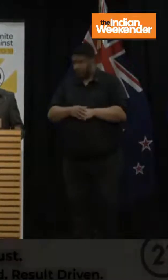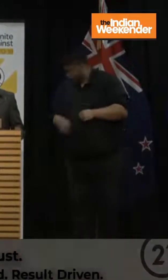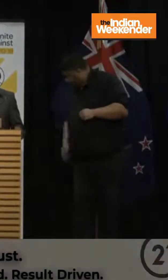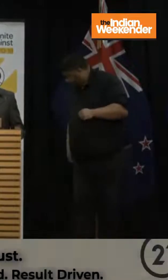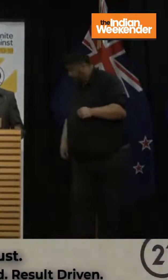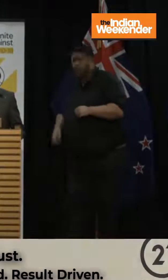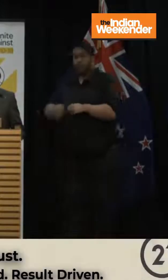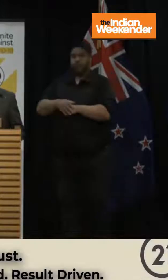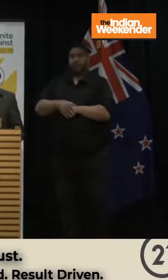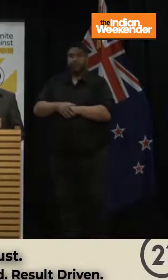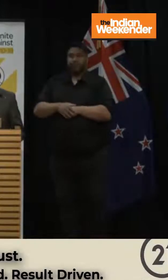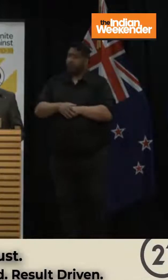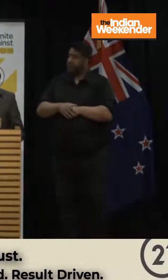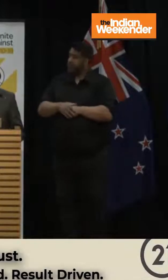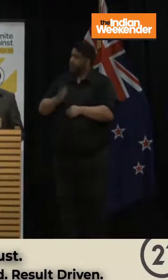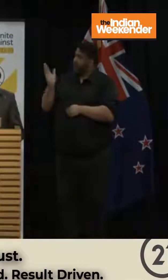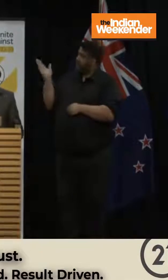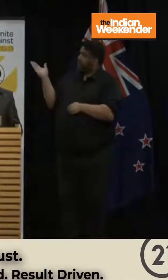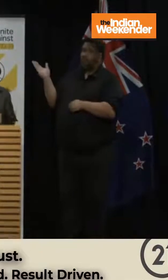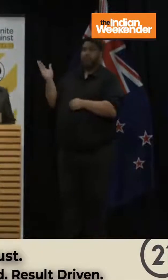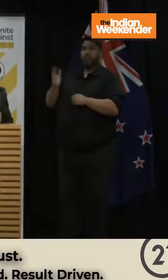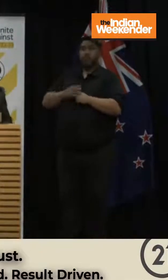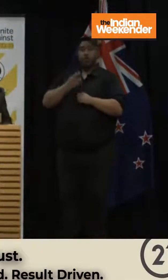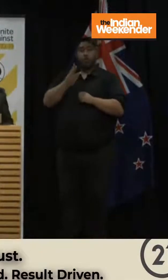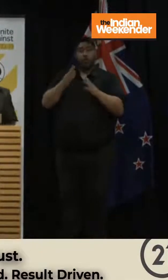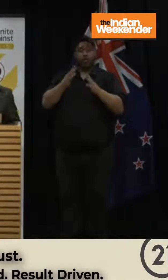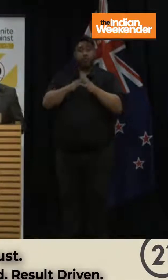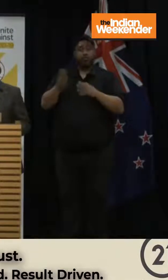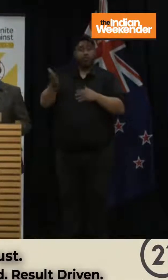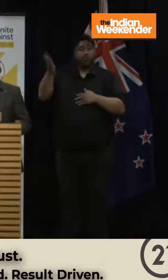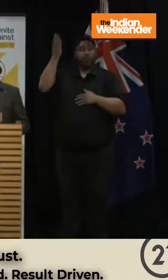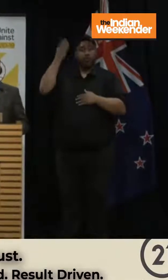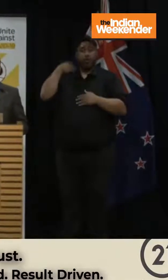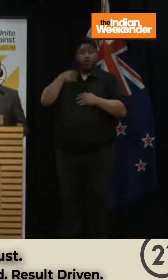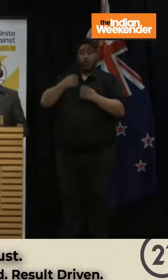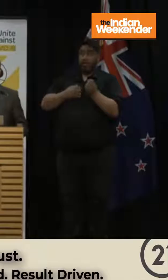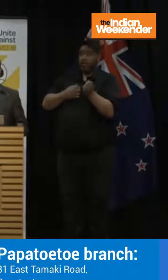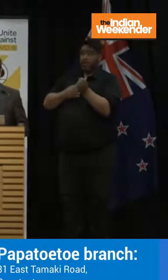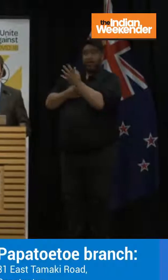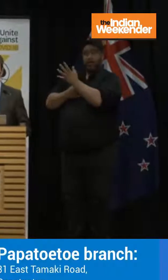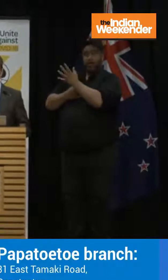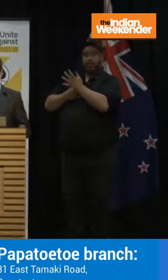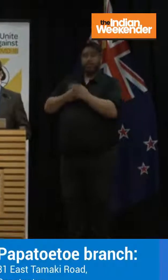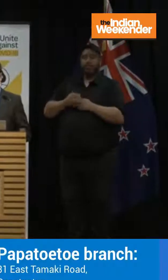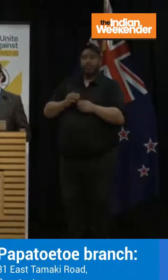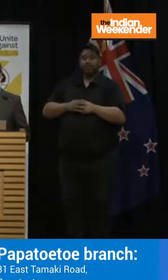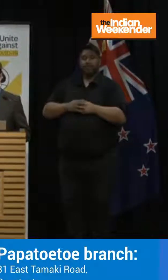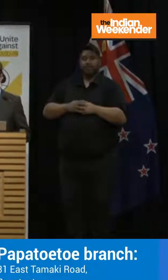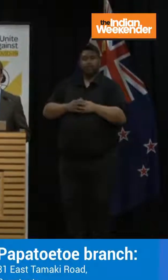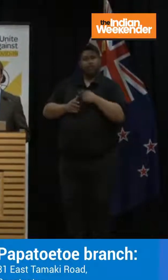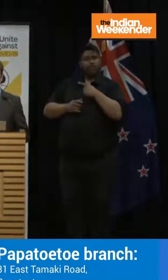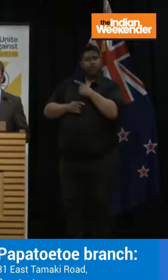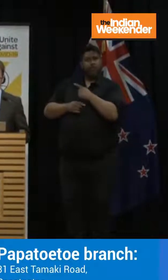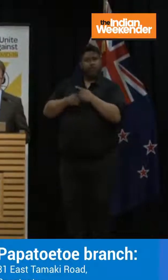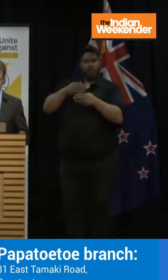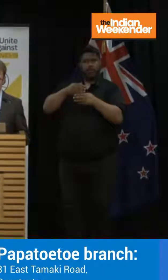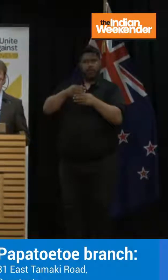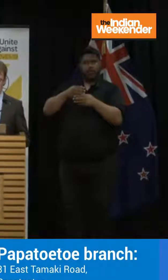I showed a slide 3 weeks ago, and this slide shows